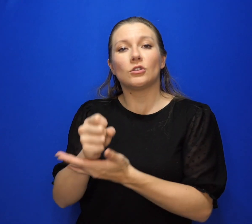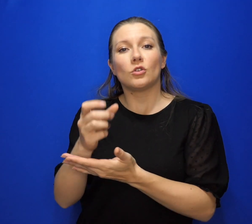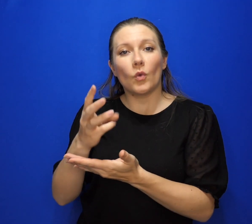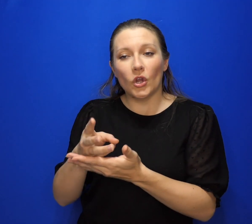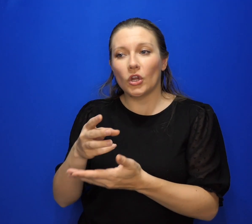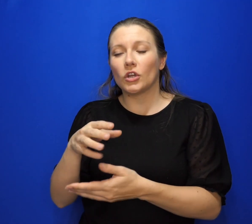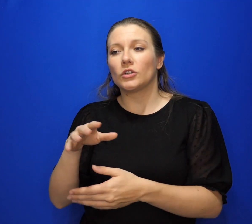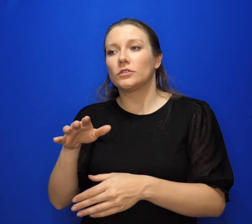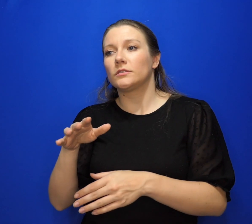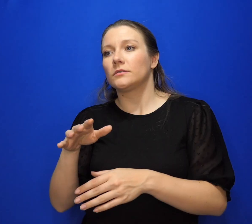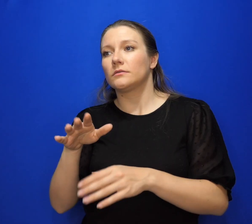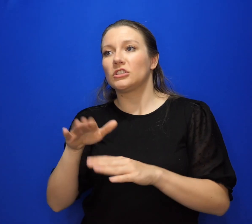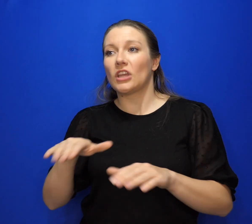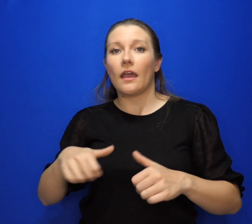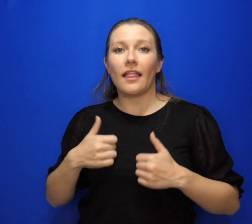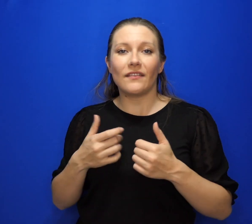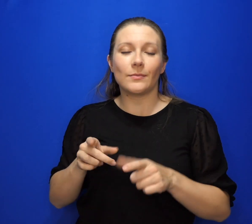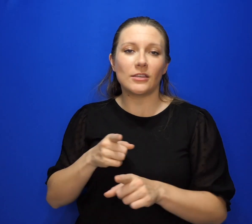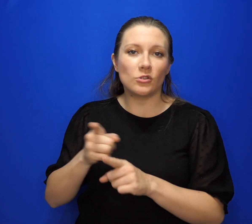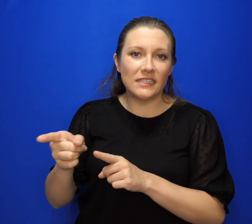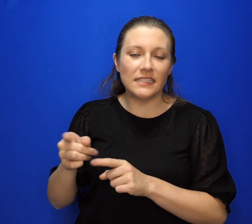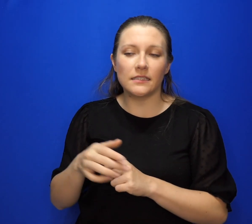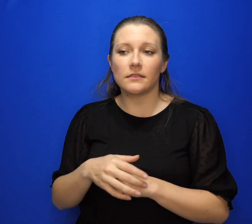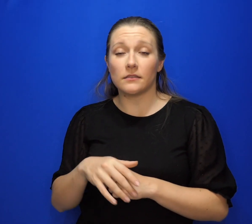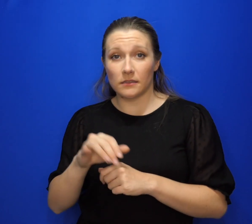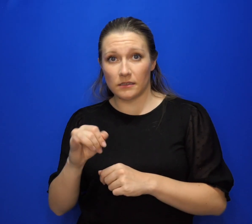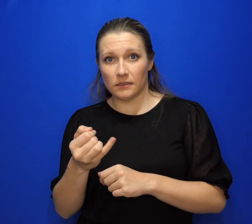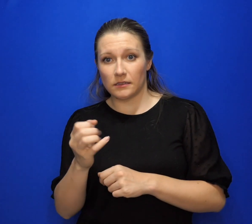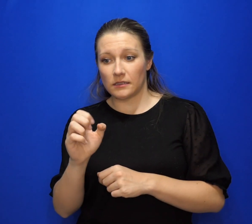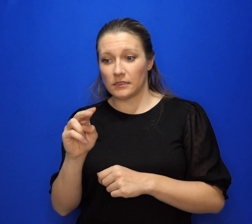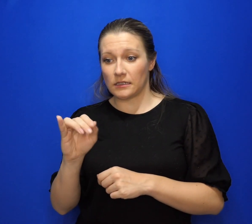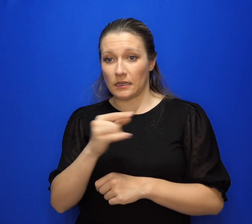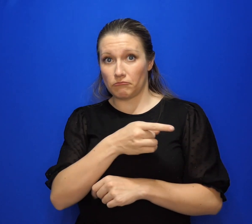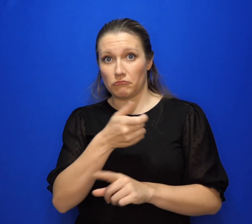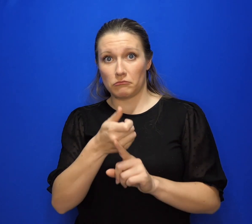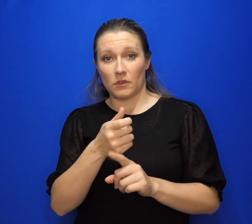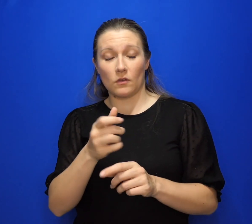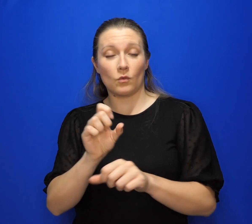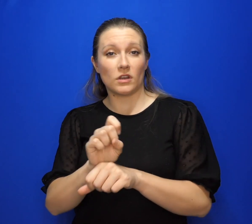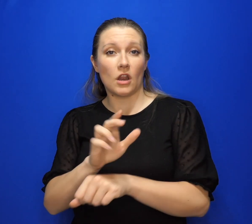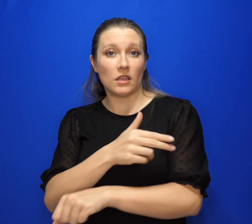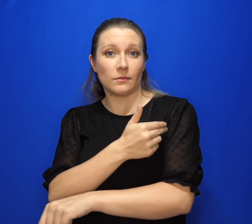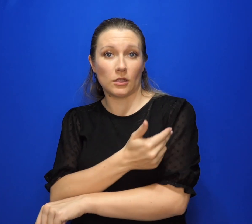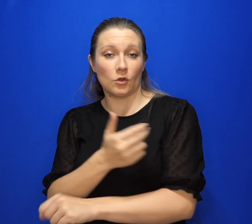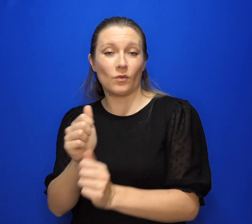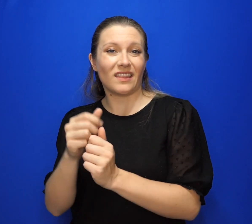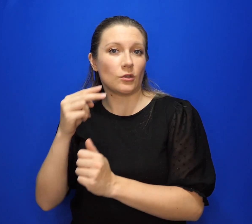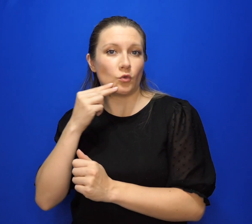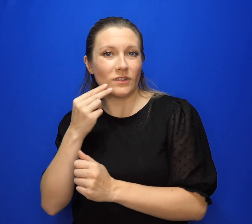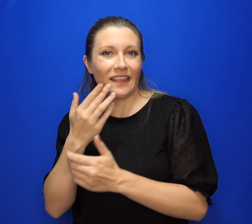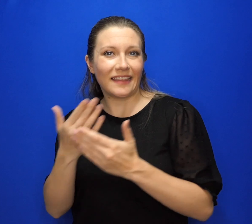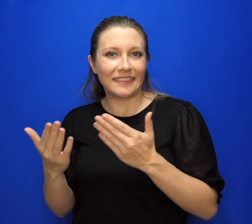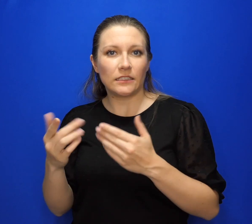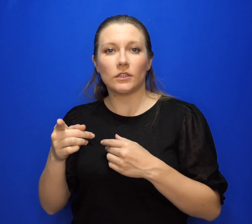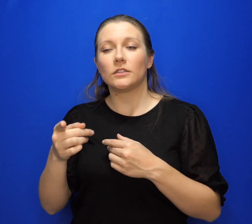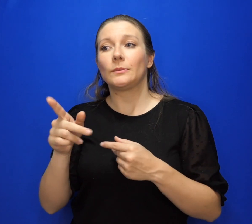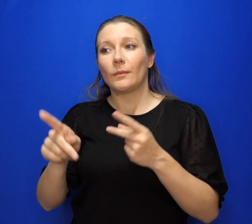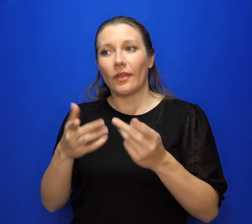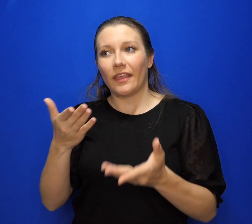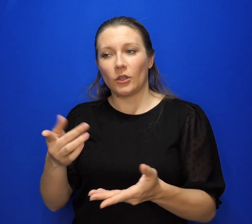Jenny used to work at a hospital, right? Doing nutritional stuff. Like there's people there you can talk about nutrition with. Yes. Ask for the